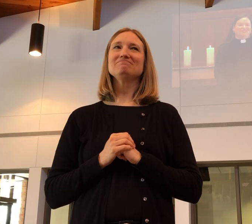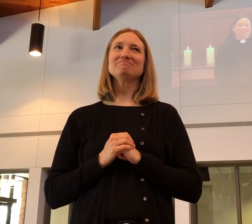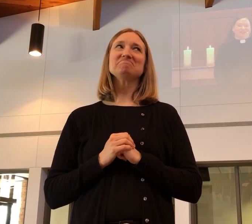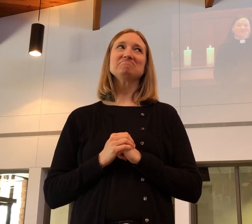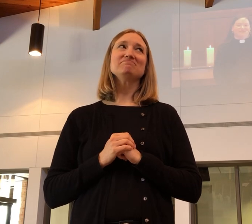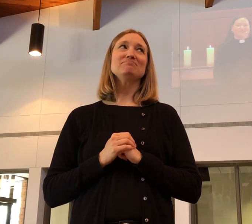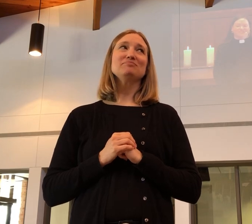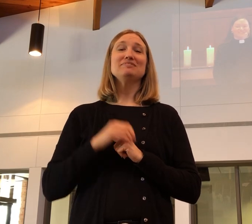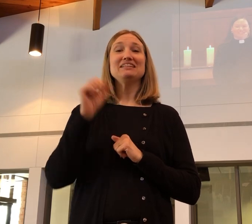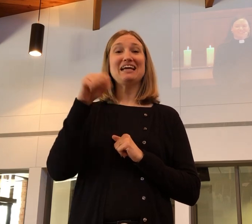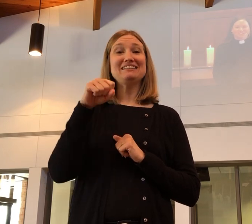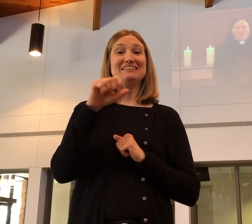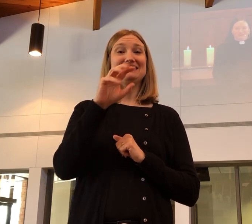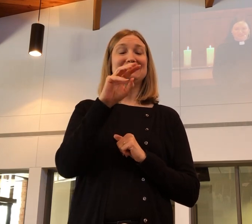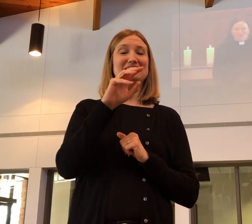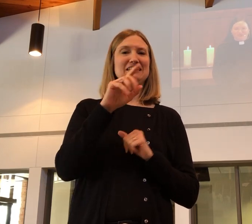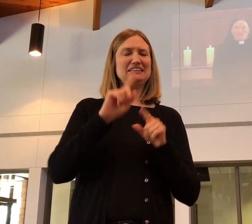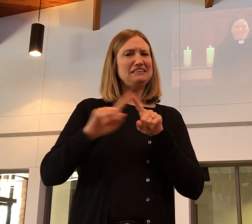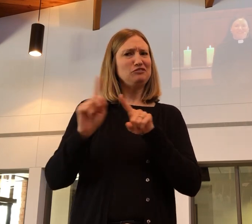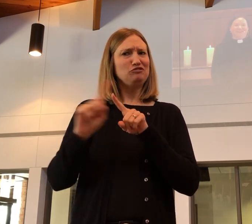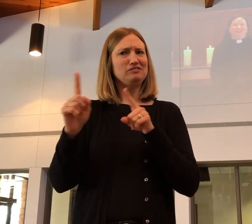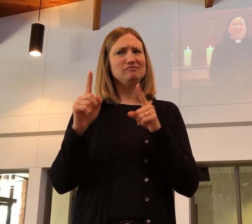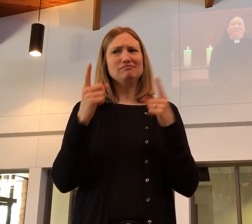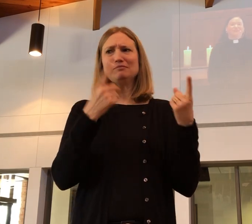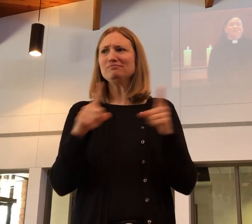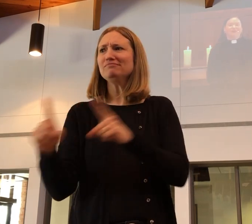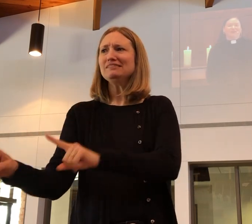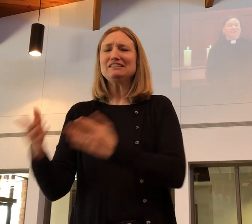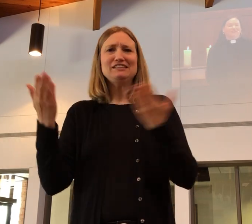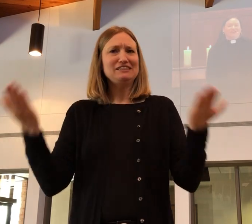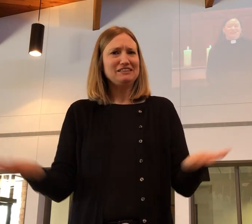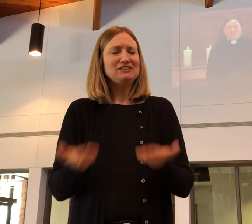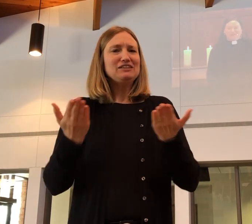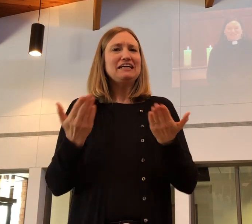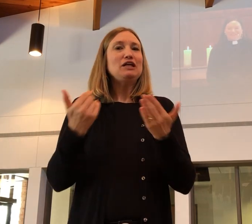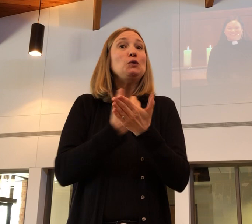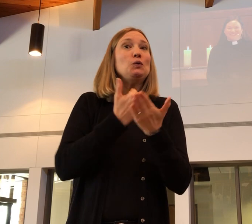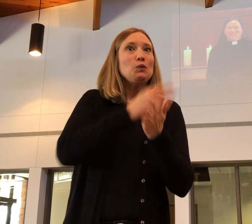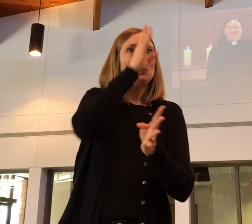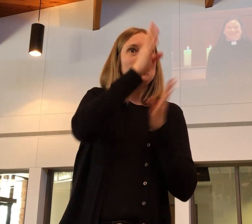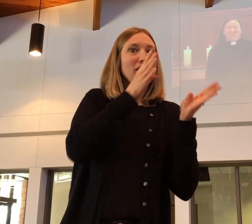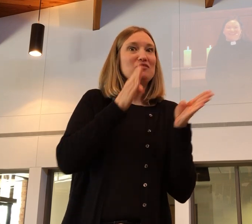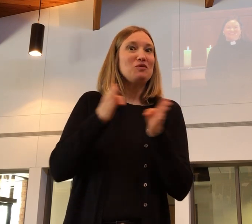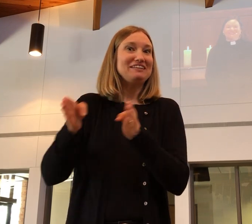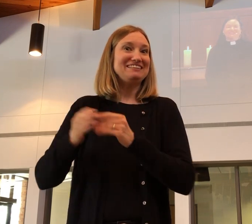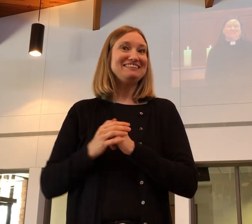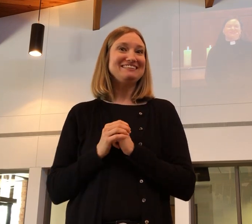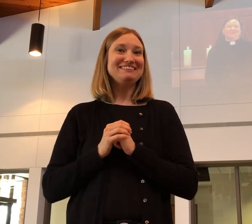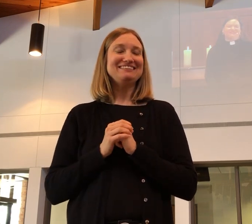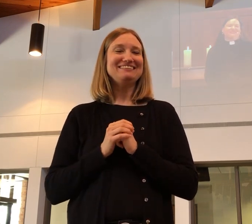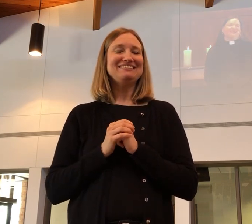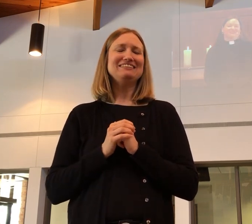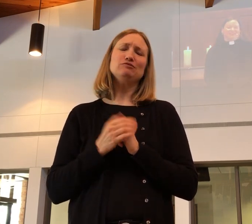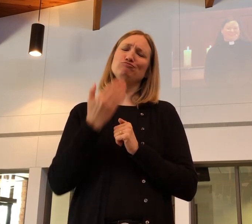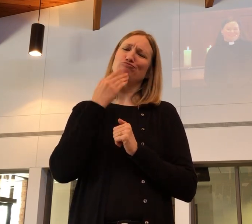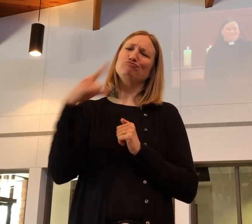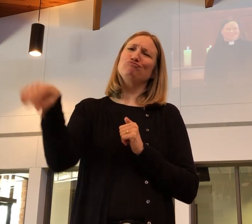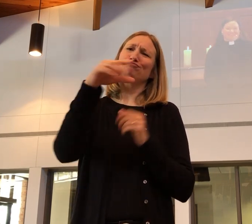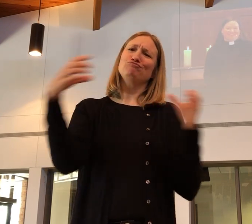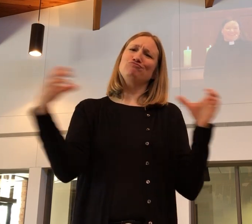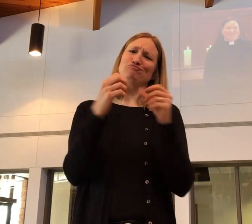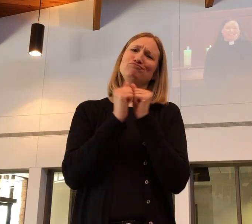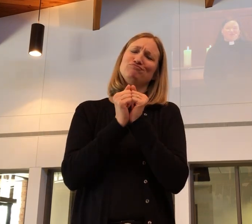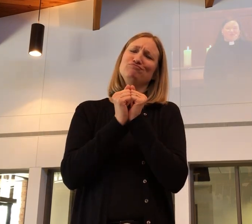Indeed, mission and ministry continues around here in new and creative ways. It is good to be together in